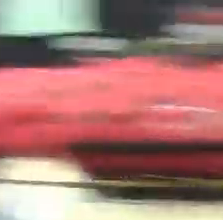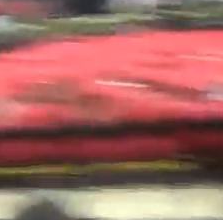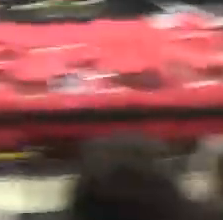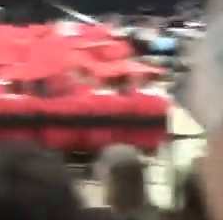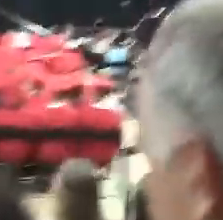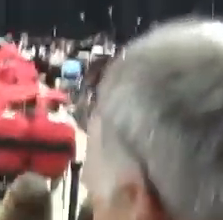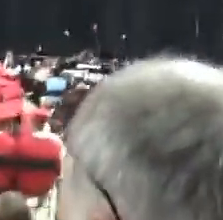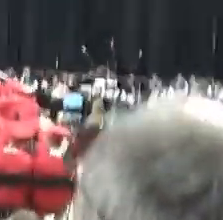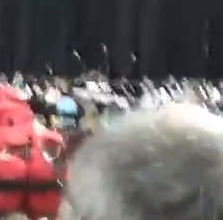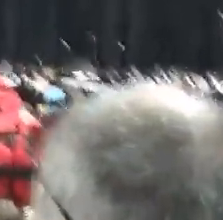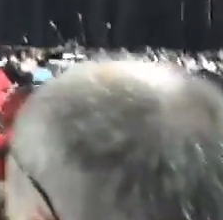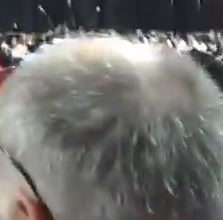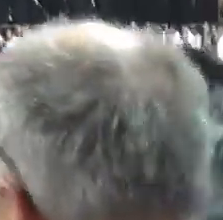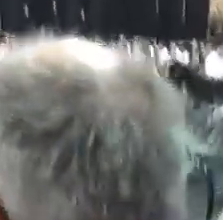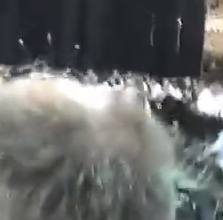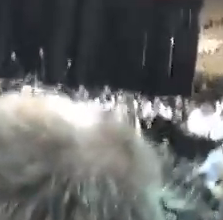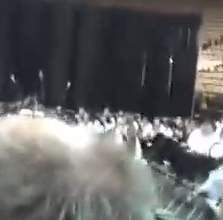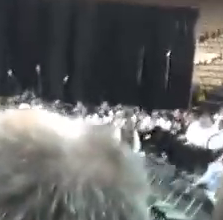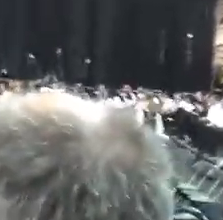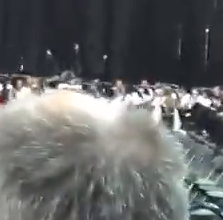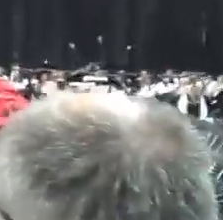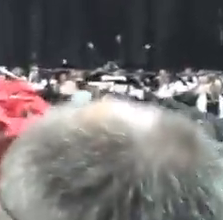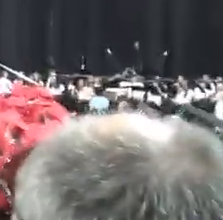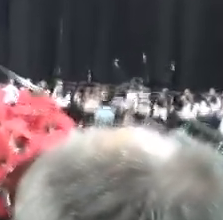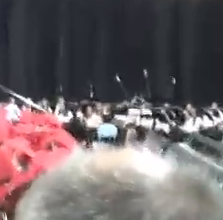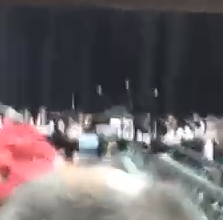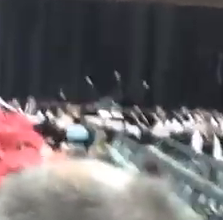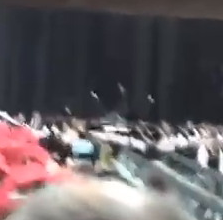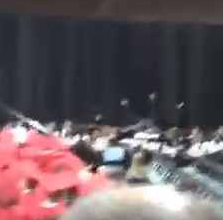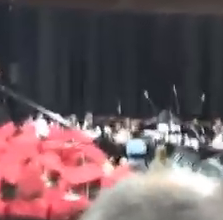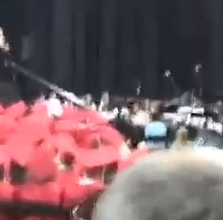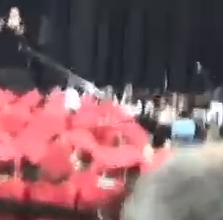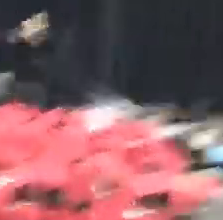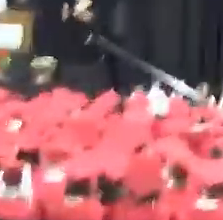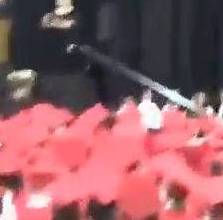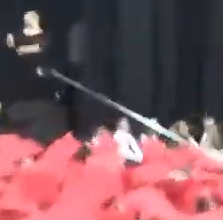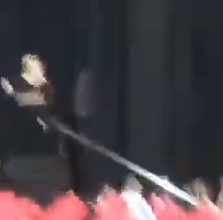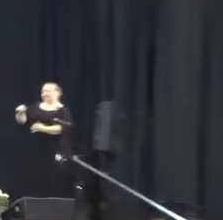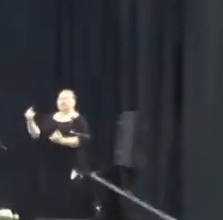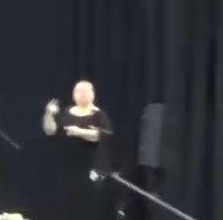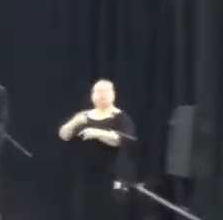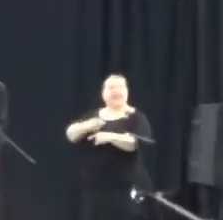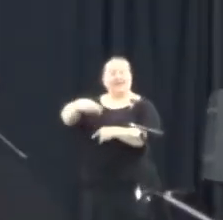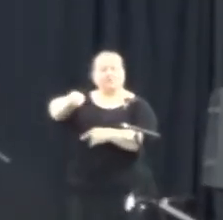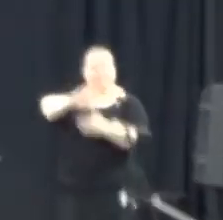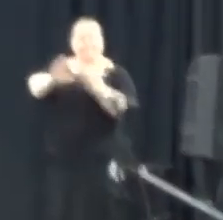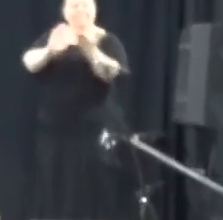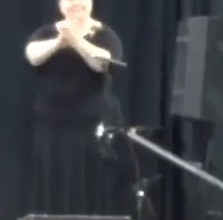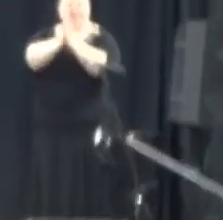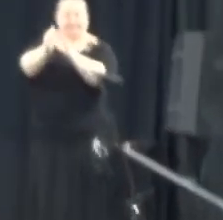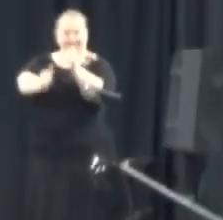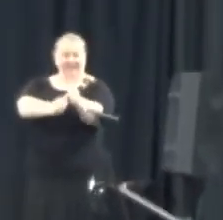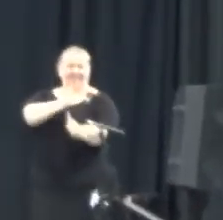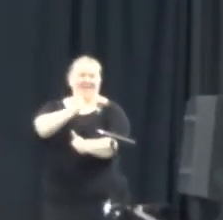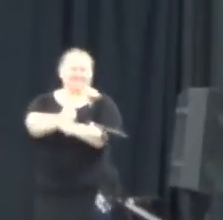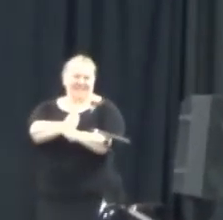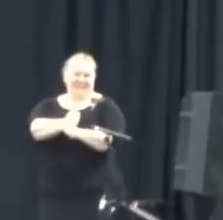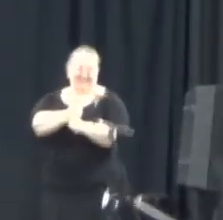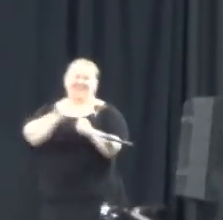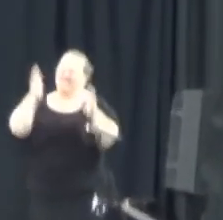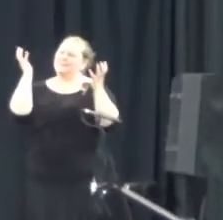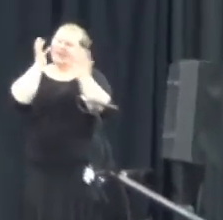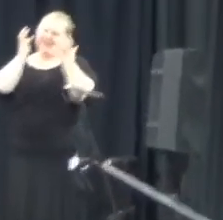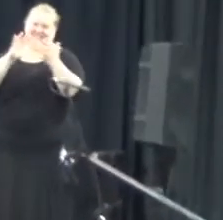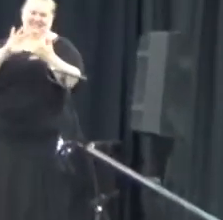What makes City High so special is that we are a family. Today, you become alumni and join an amazing network of